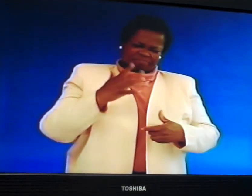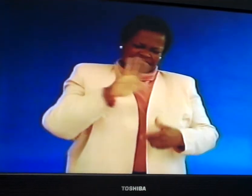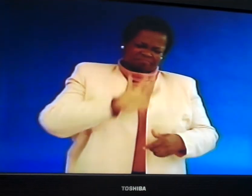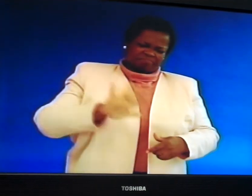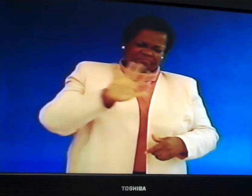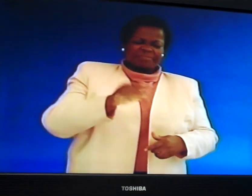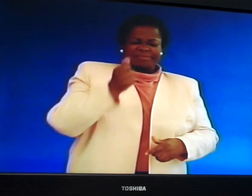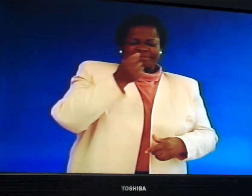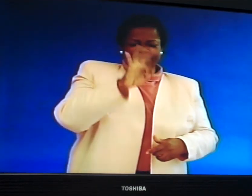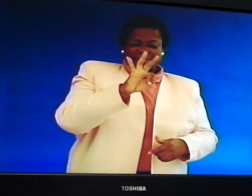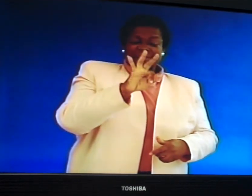movies.